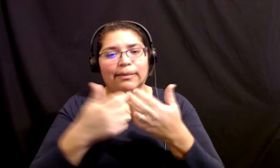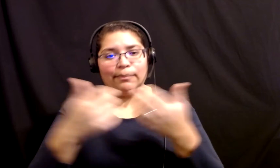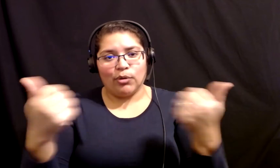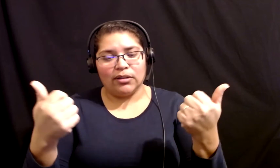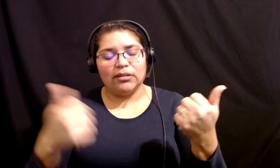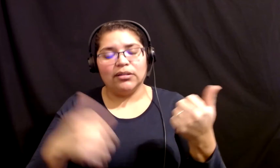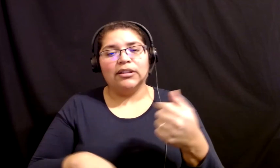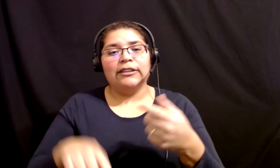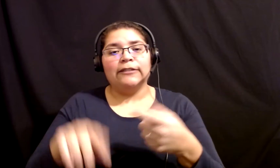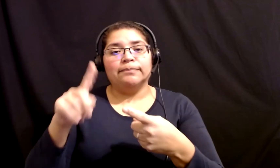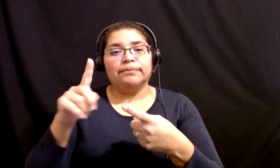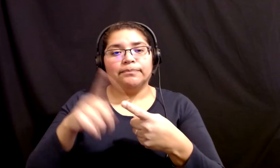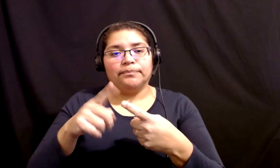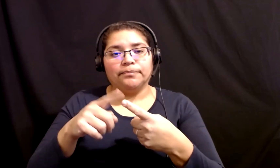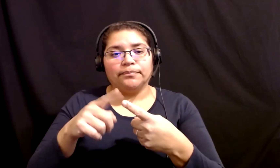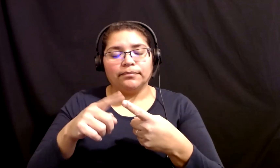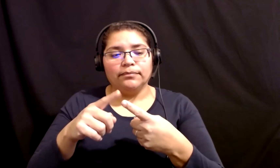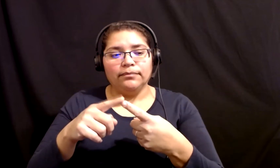one is